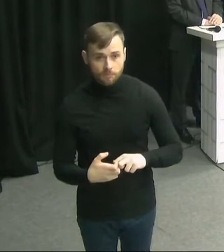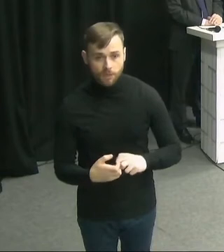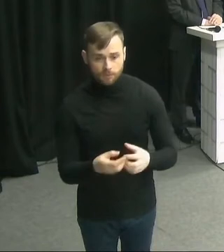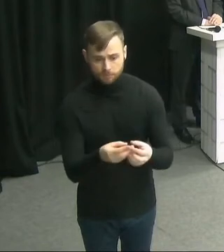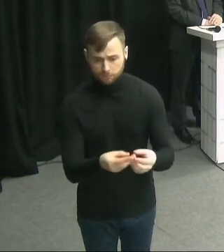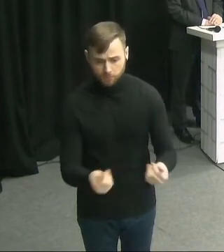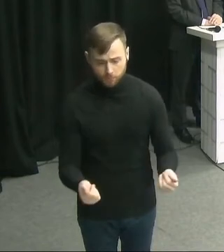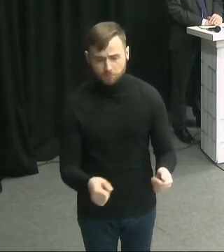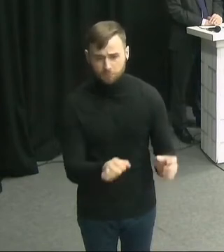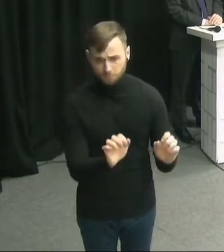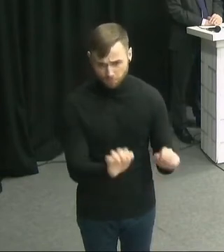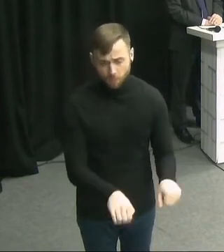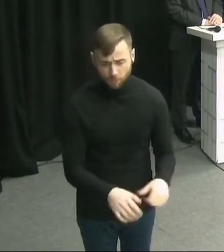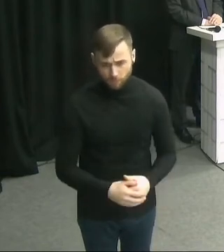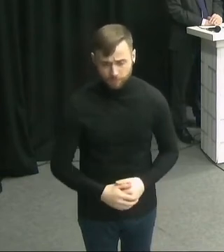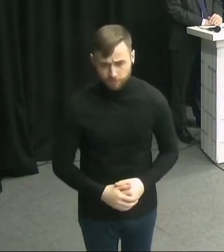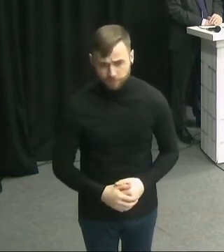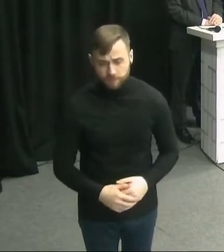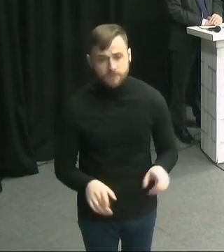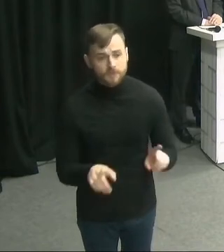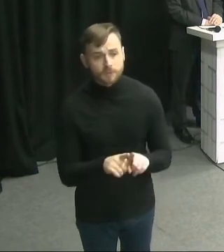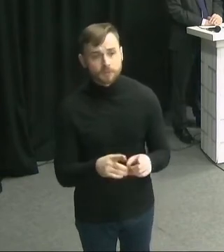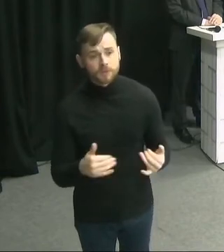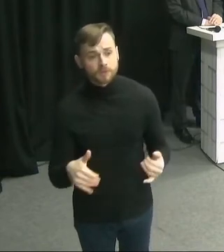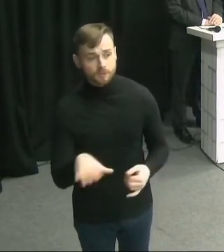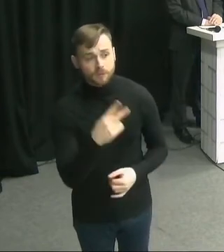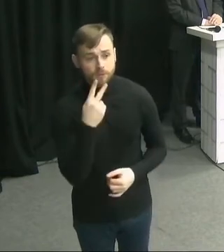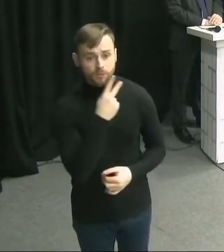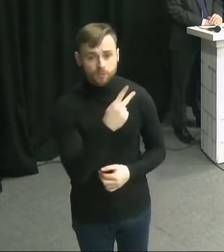who come from the university, but they are not used by the university.